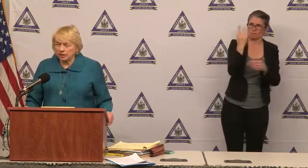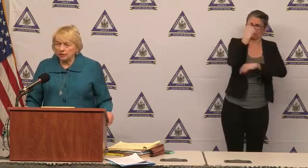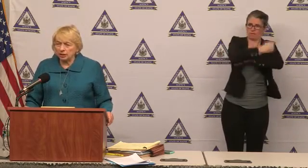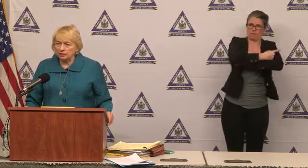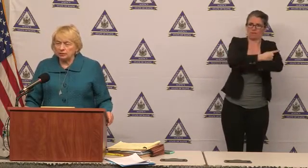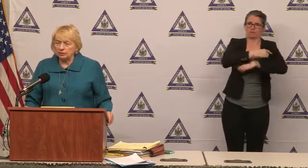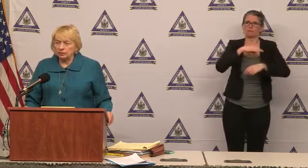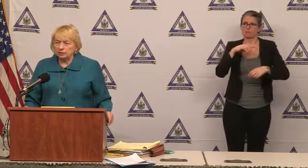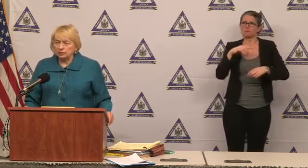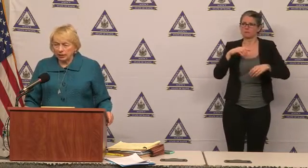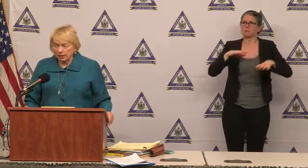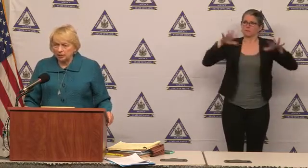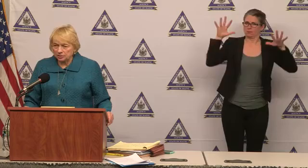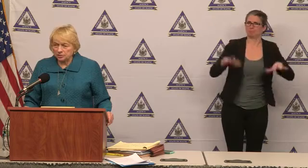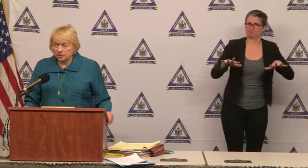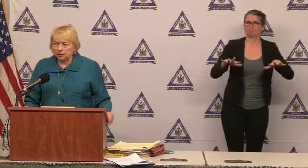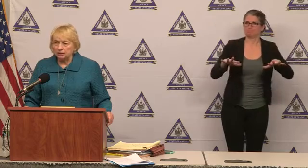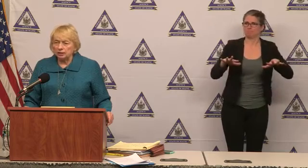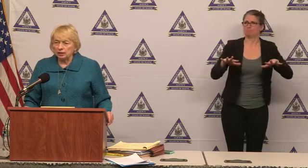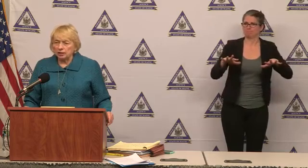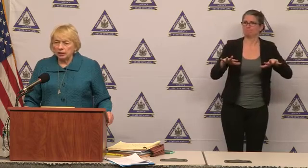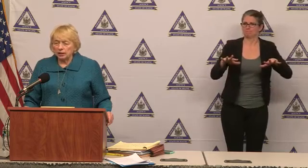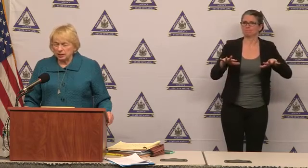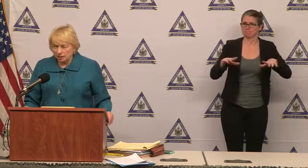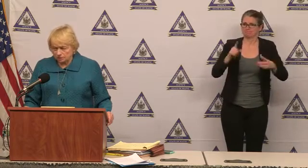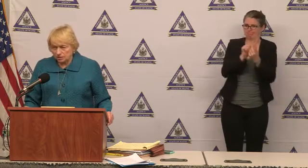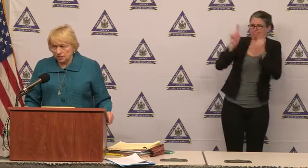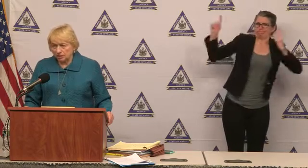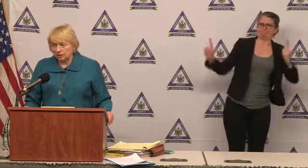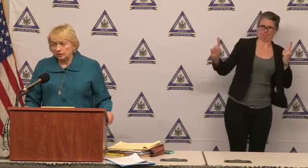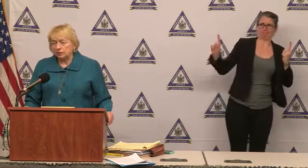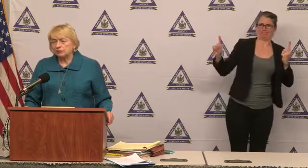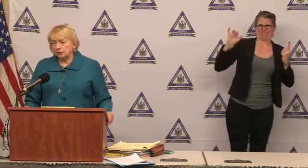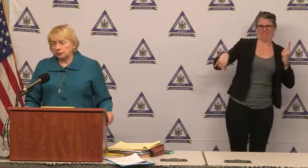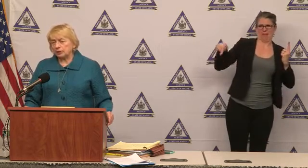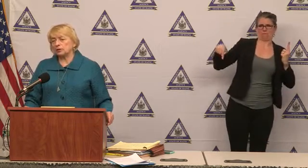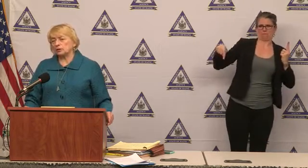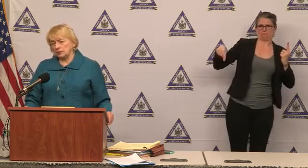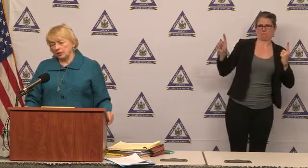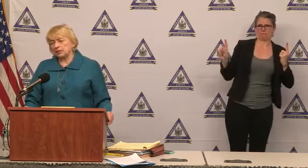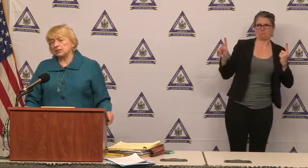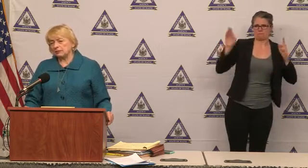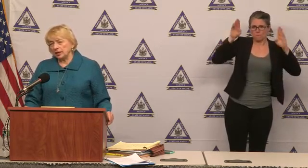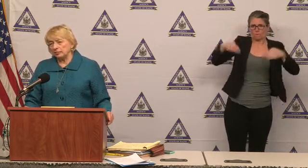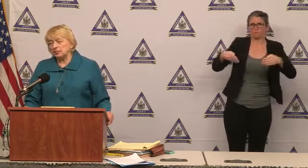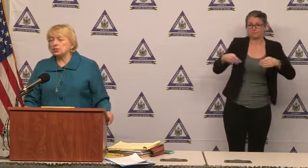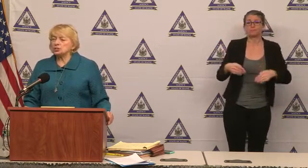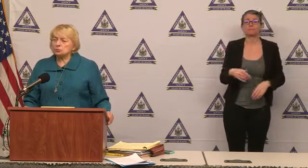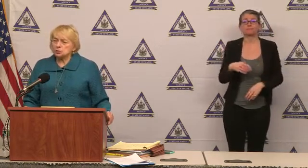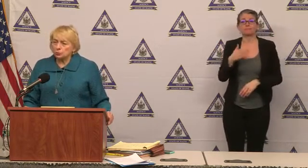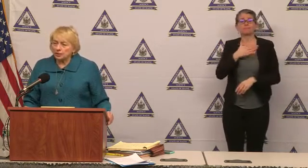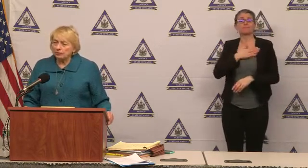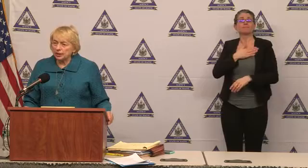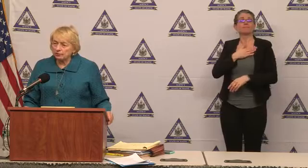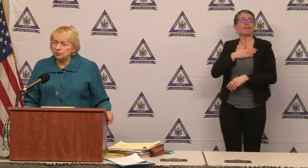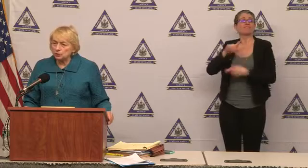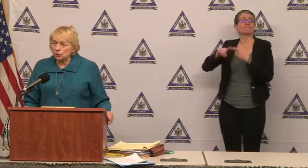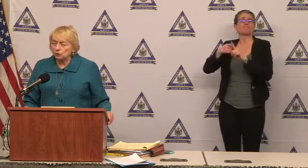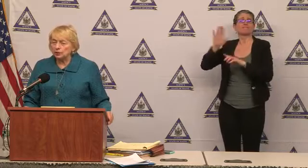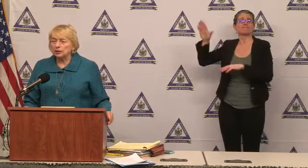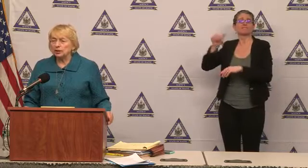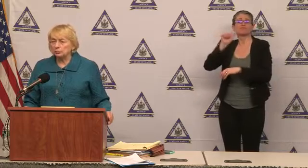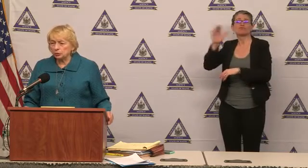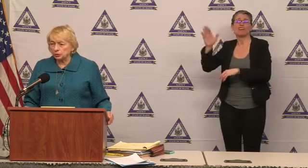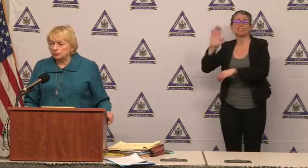friend of mine whose granddaughter died yesterday in another state from the COVID-19 virus. She was 25 years